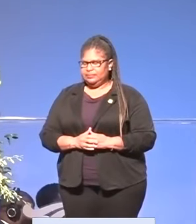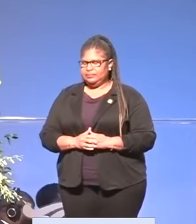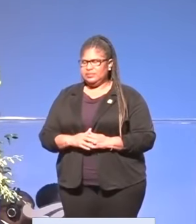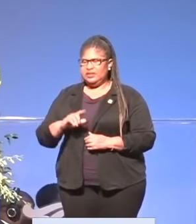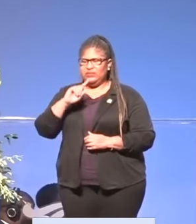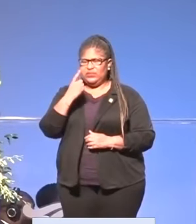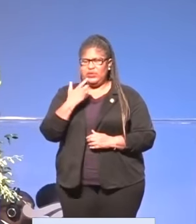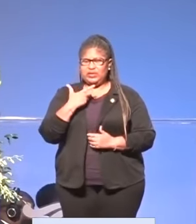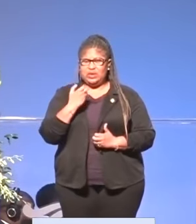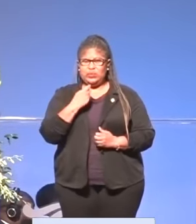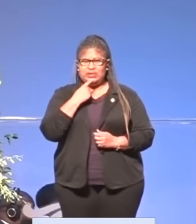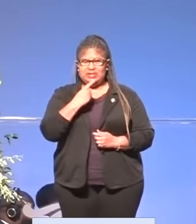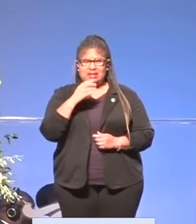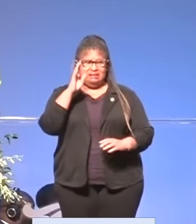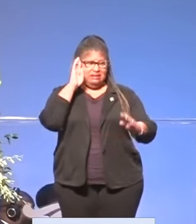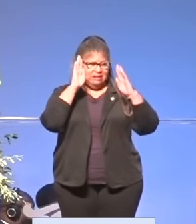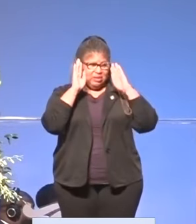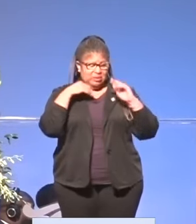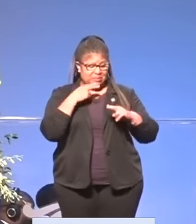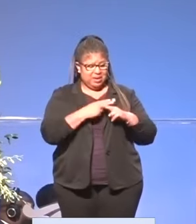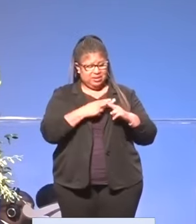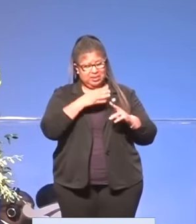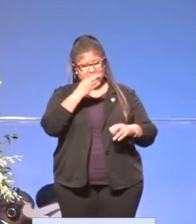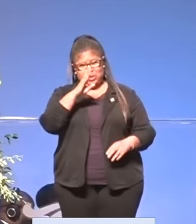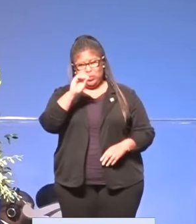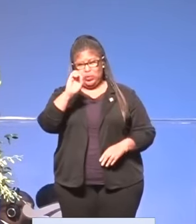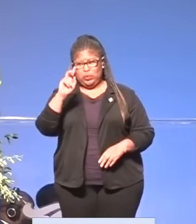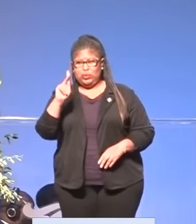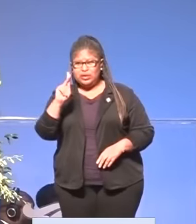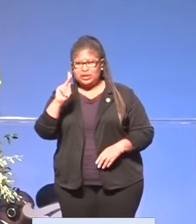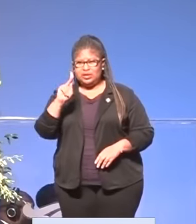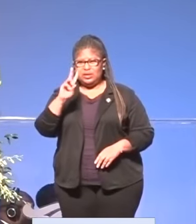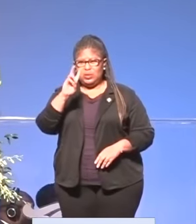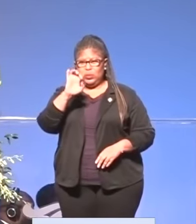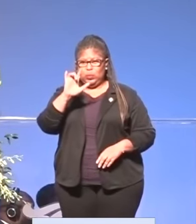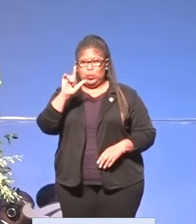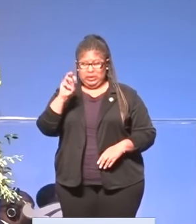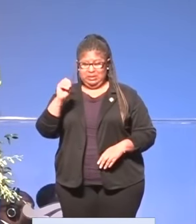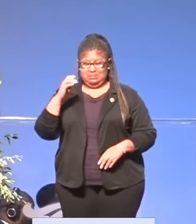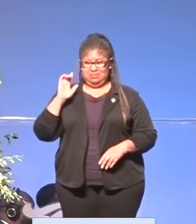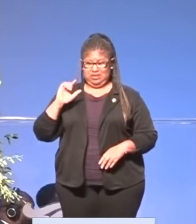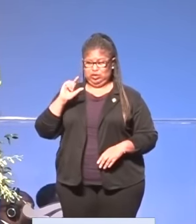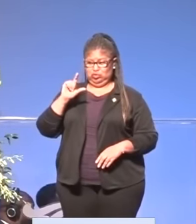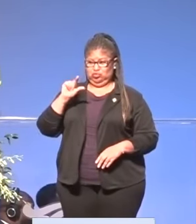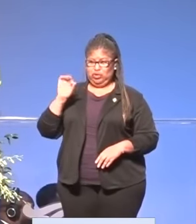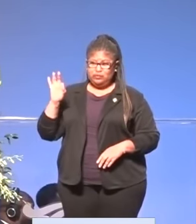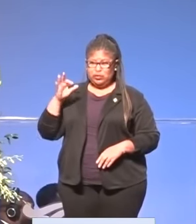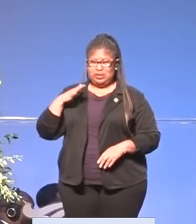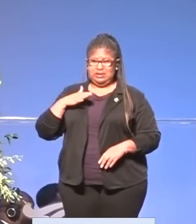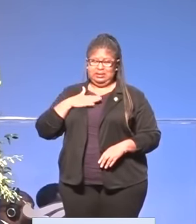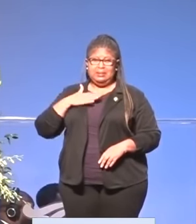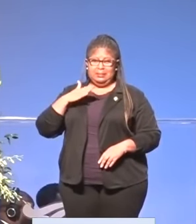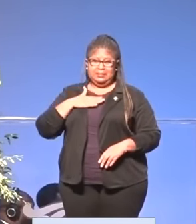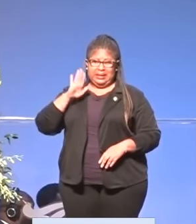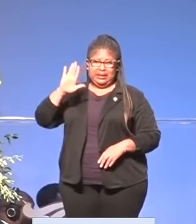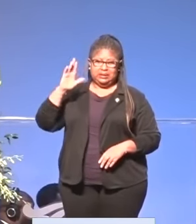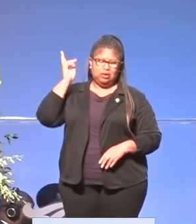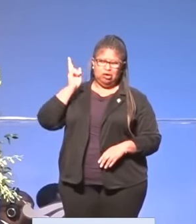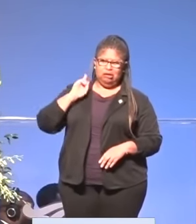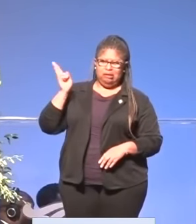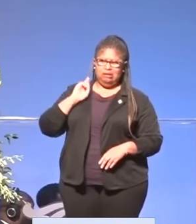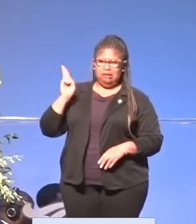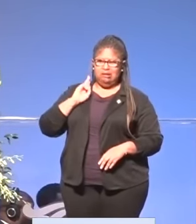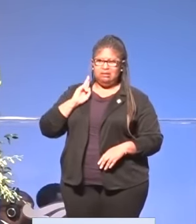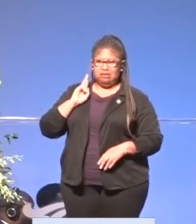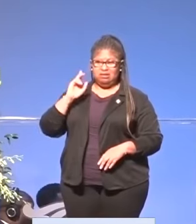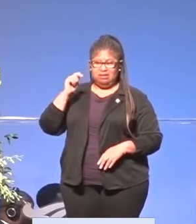First off, I want to say hello. My name is Brooke Williams, George Floyd's niece, and I can breathe. Long as I'm breathing, justice